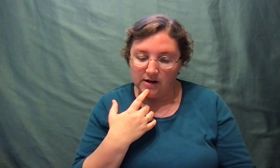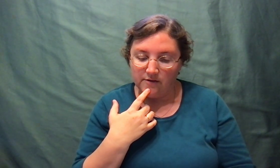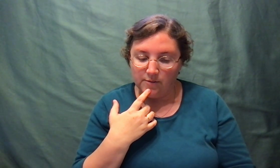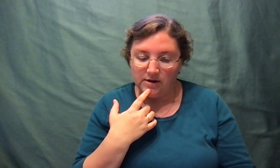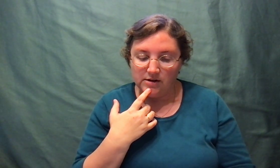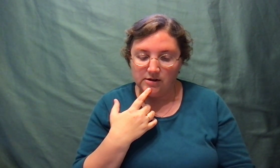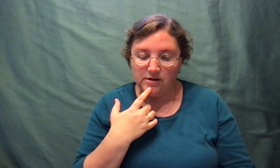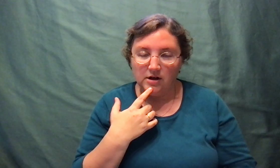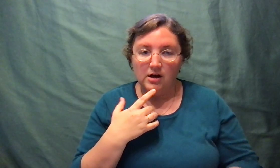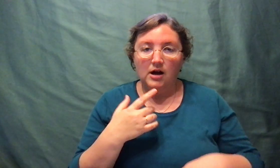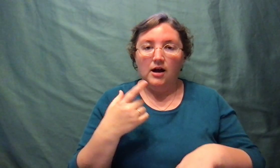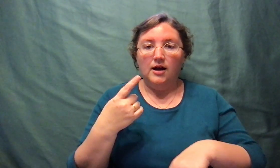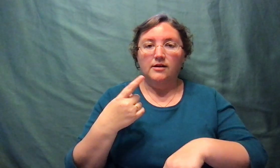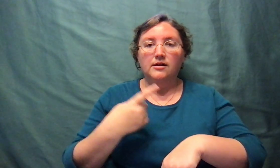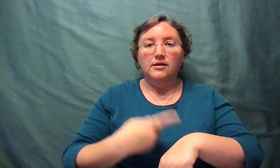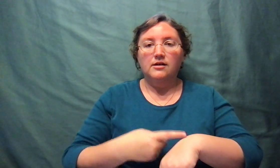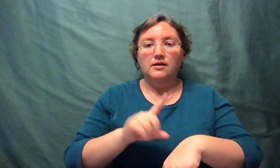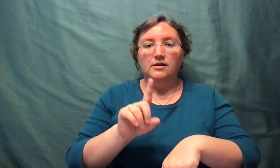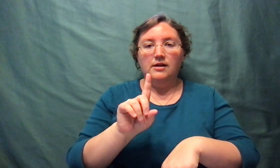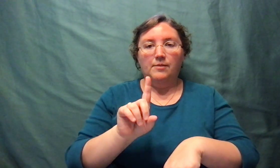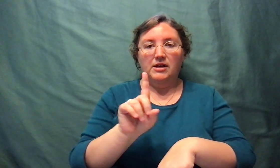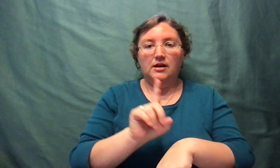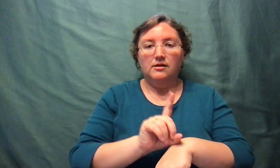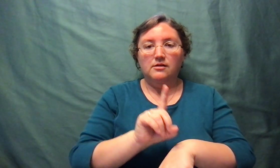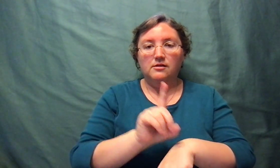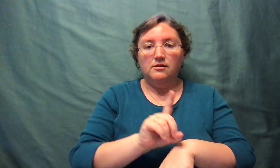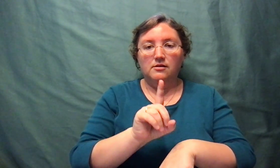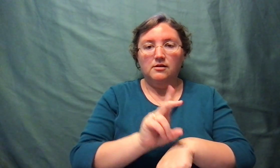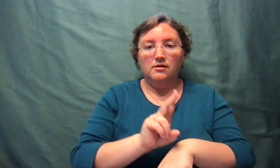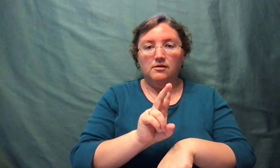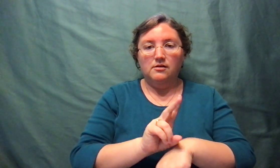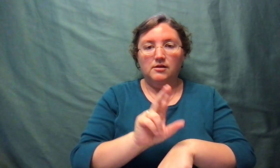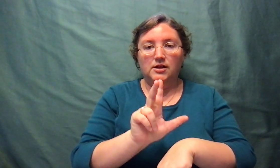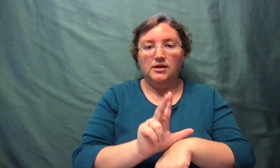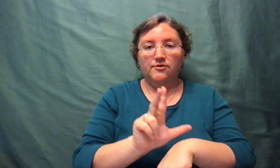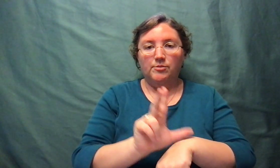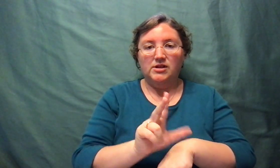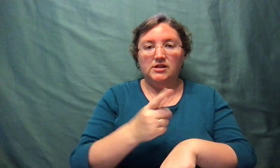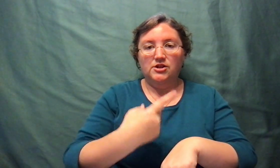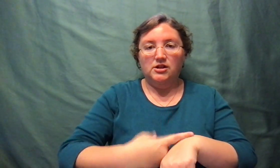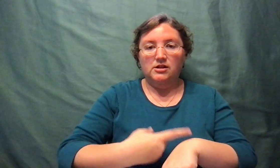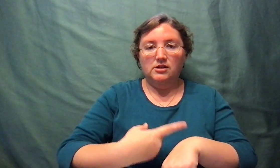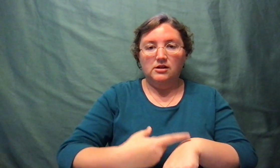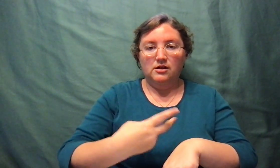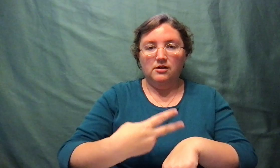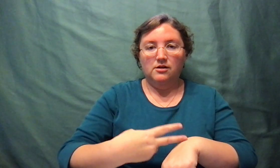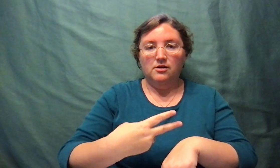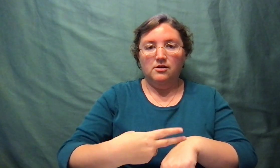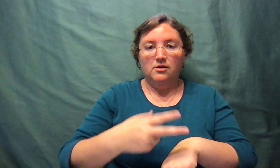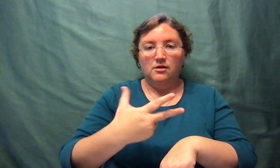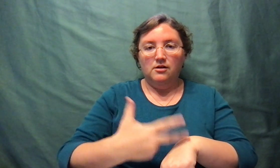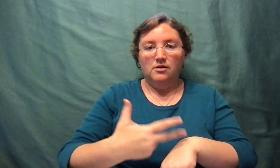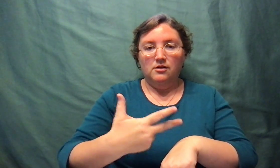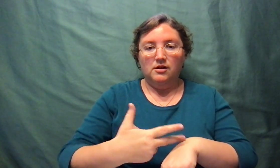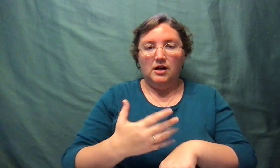of the wrist, and tapping it in different positions can help